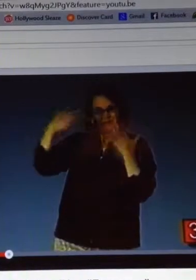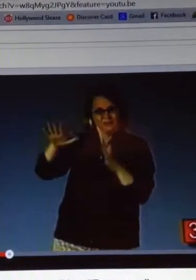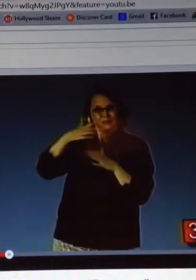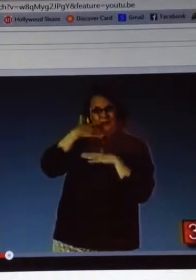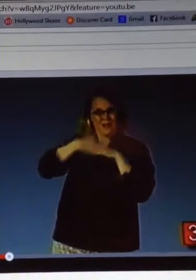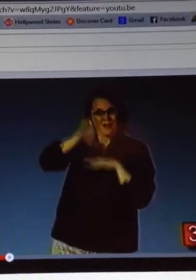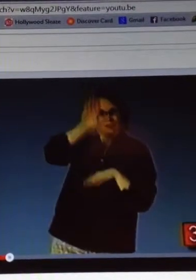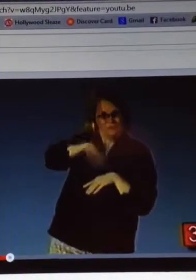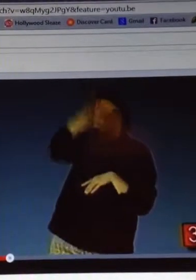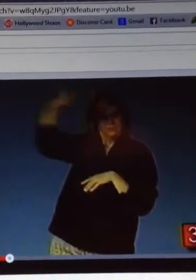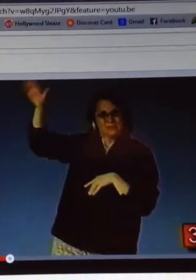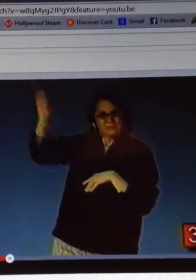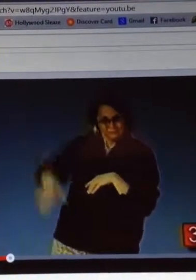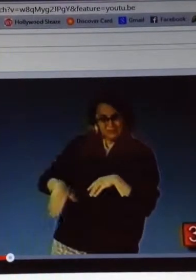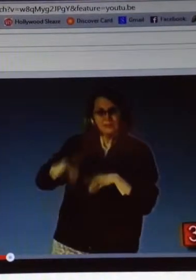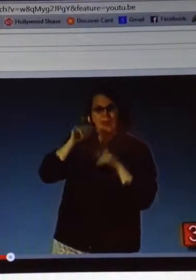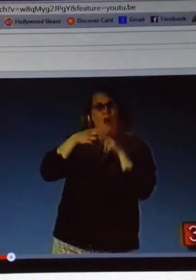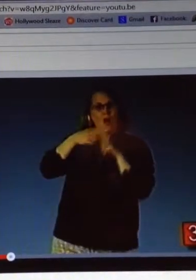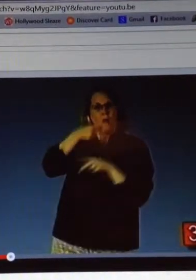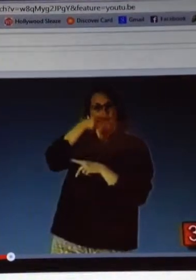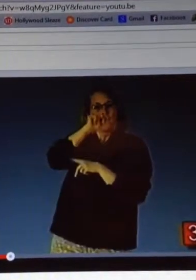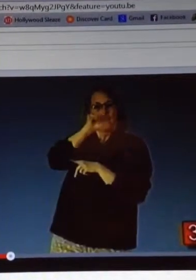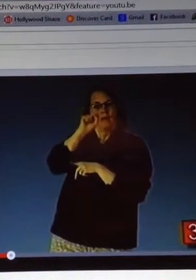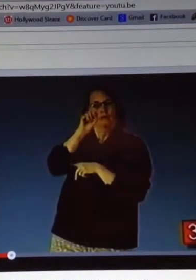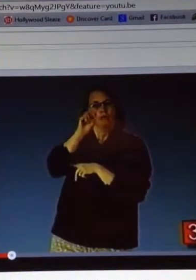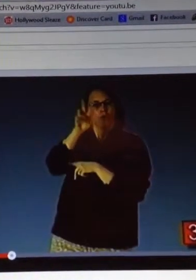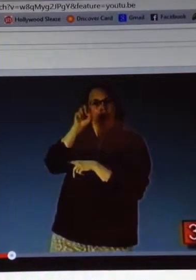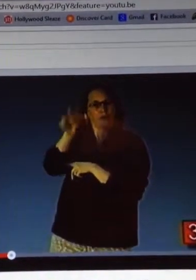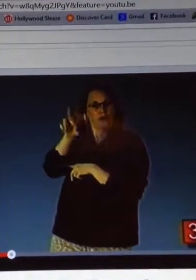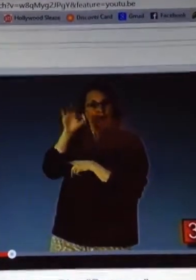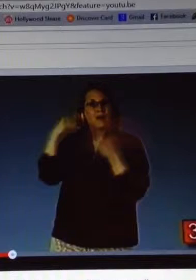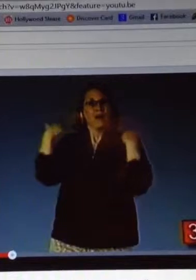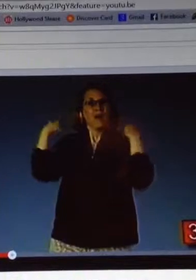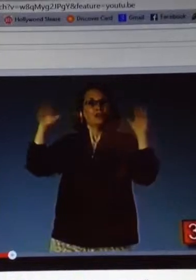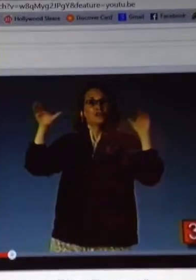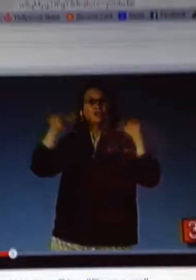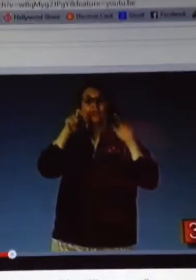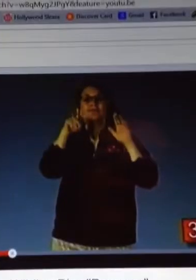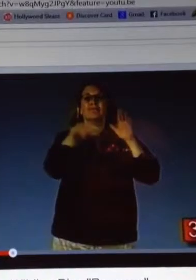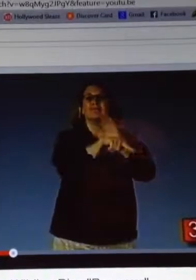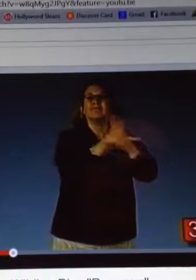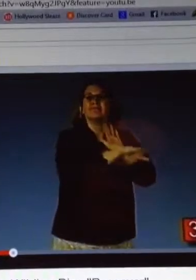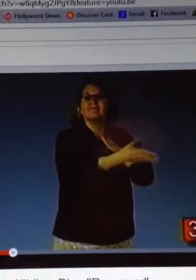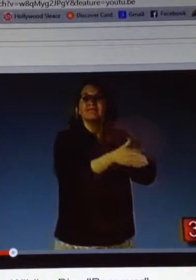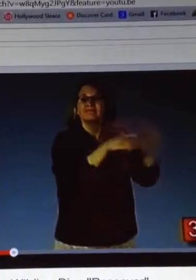And as that happened, those who would place the blood upon their door,